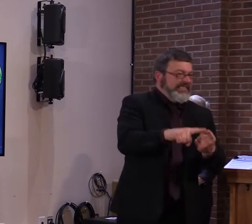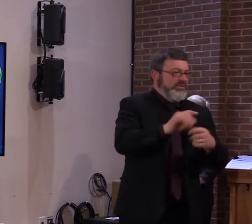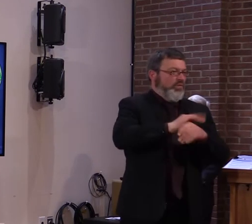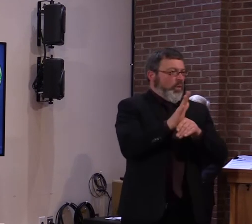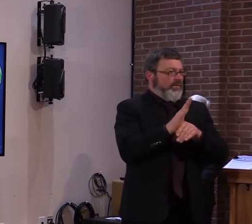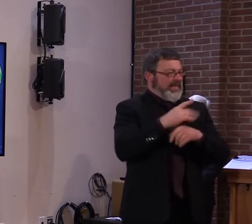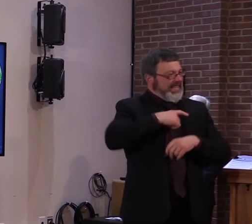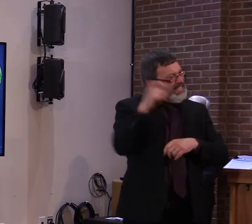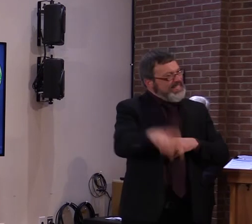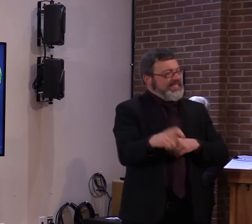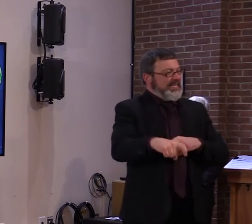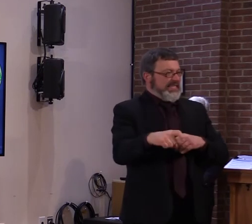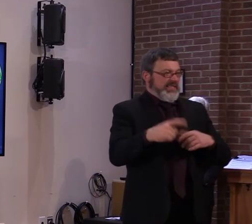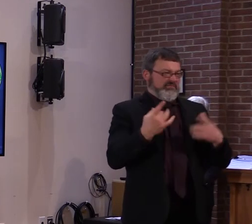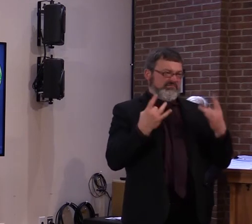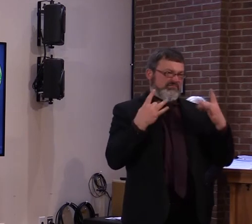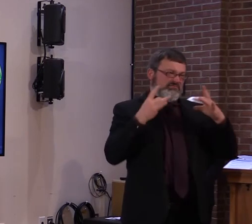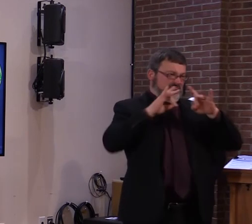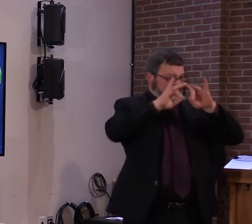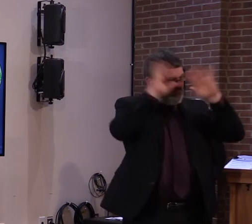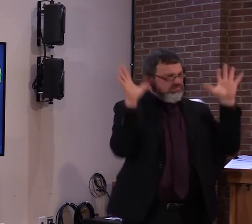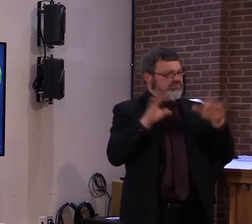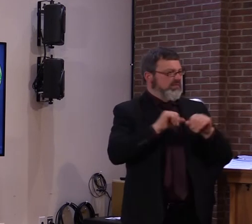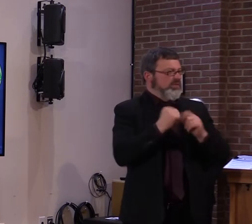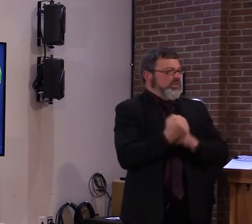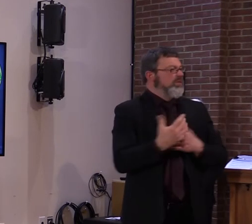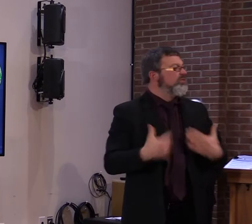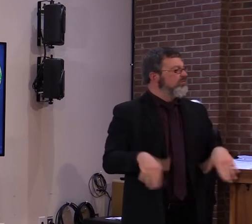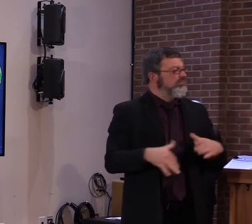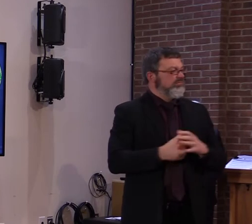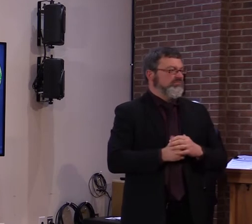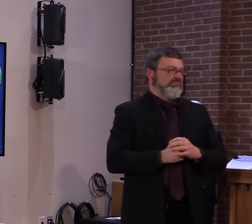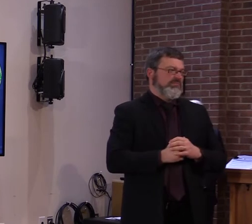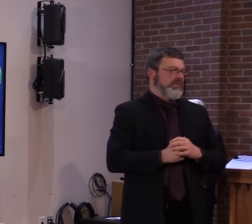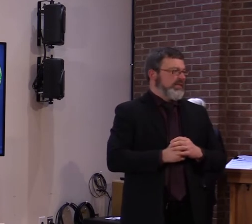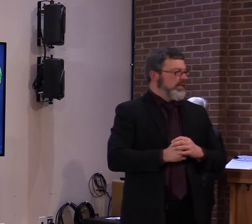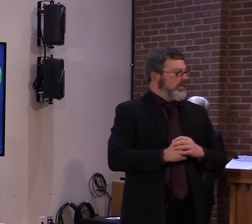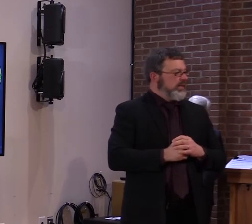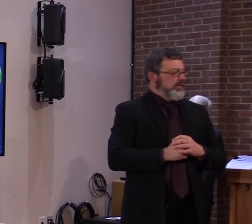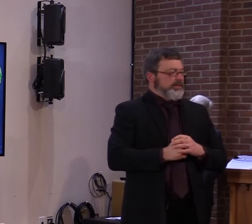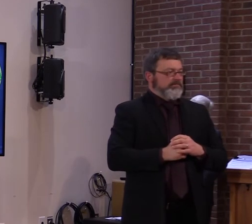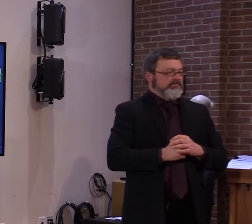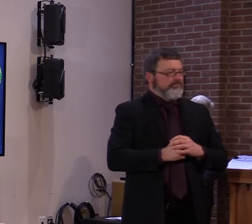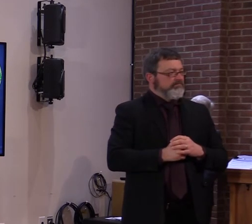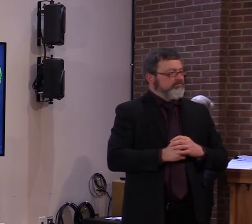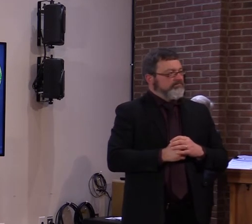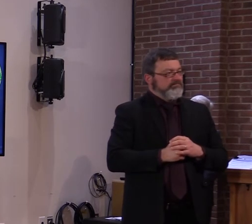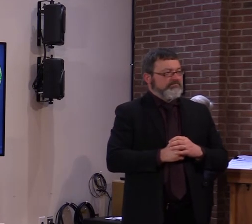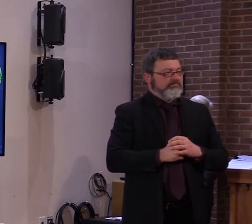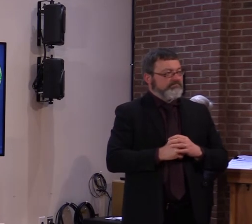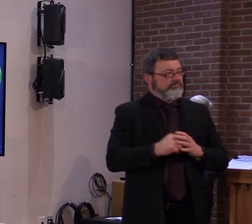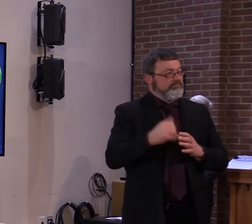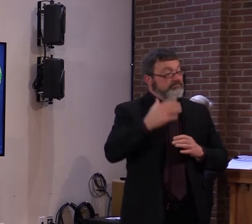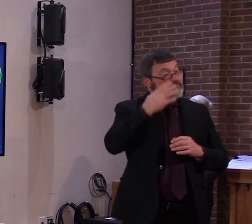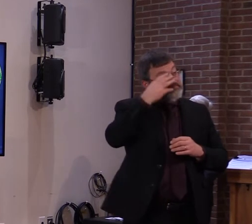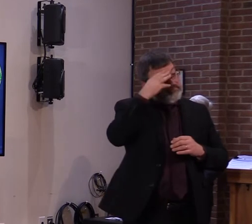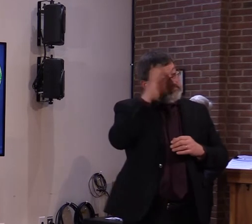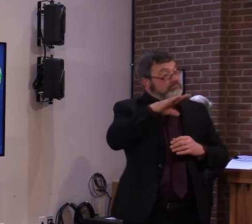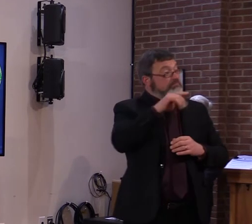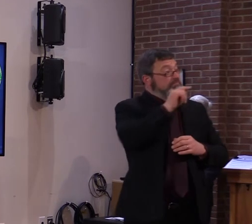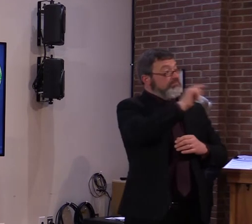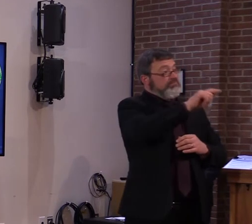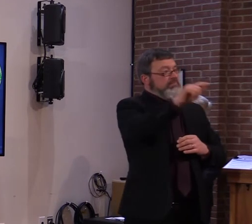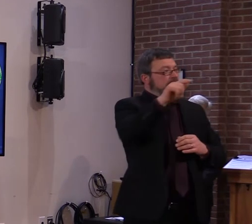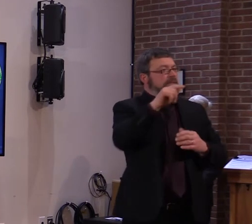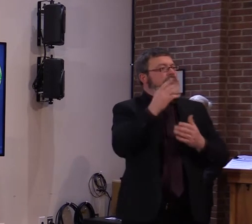check. Let's face it, we all know there are some people out there, hopefully a small minority, who we don't want to follow the